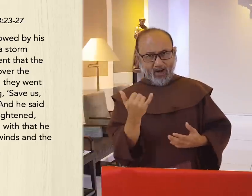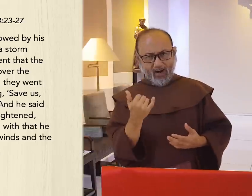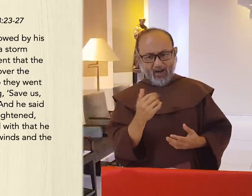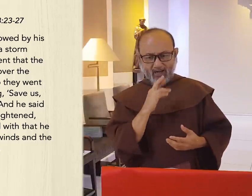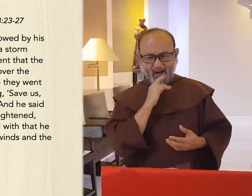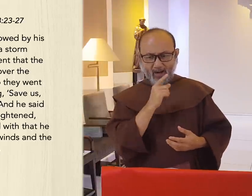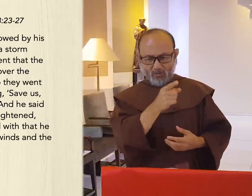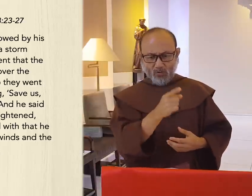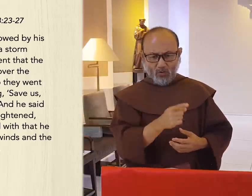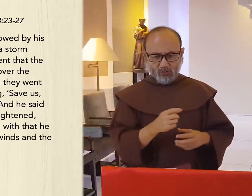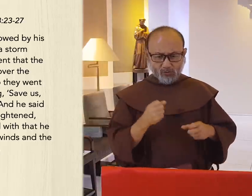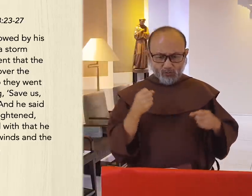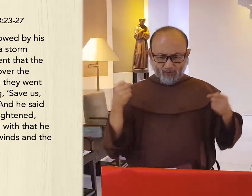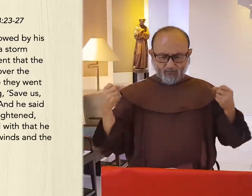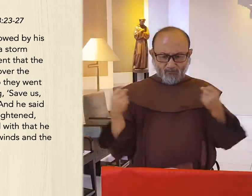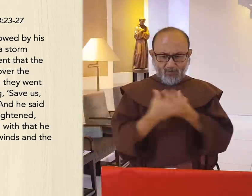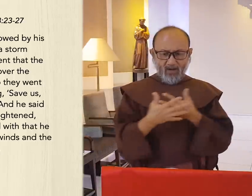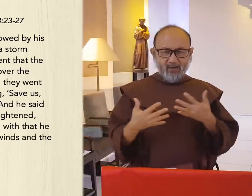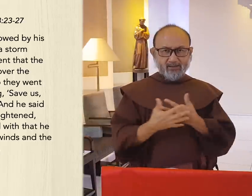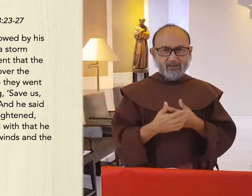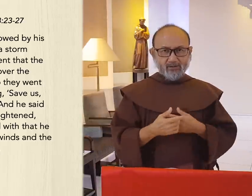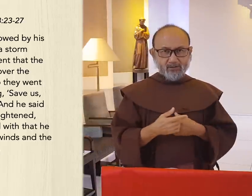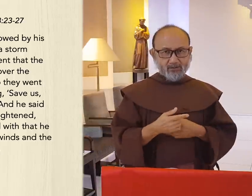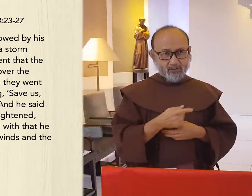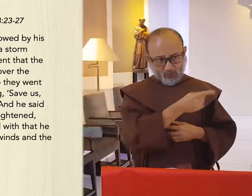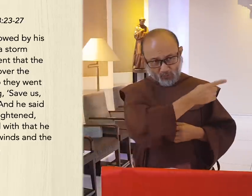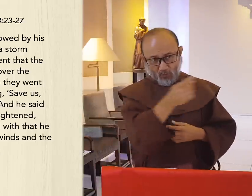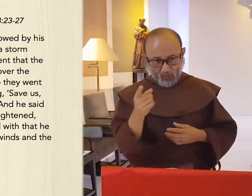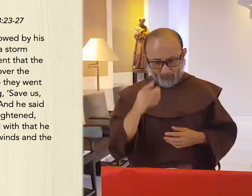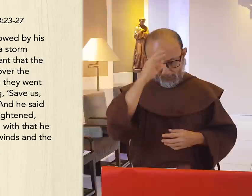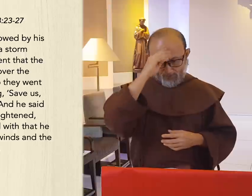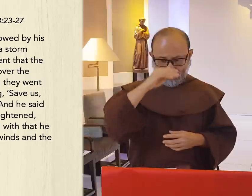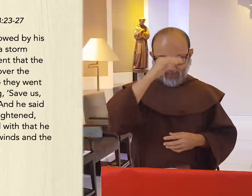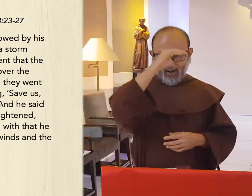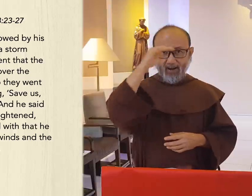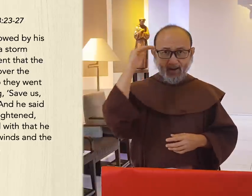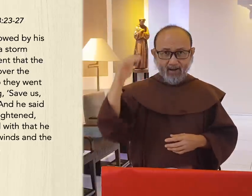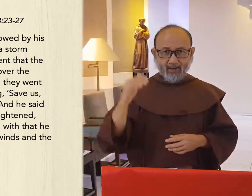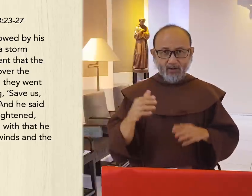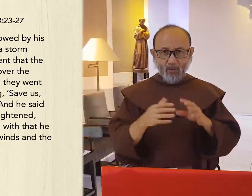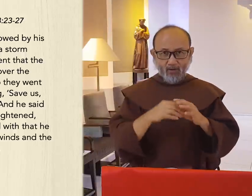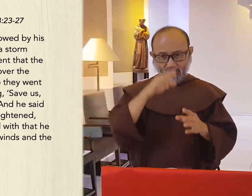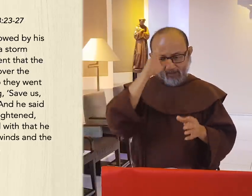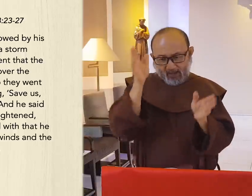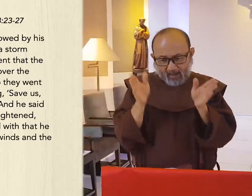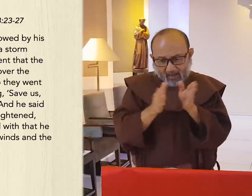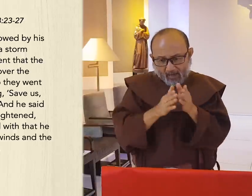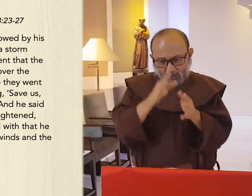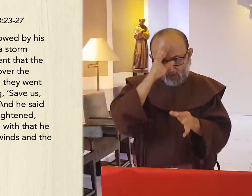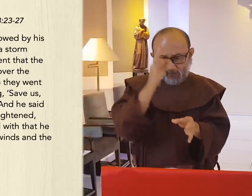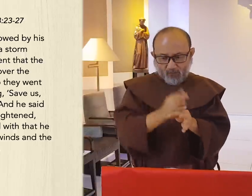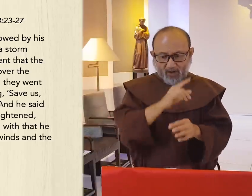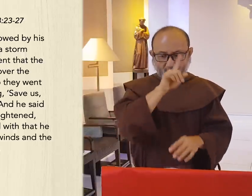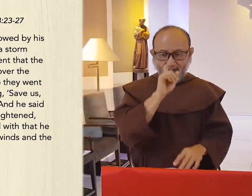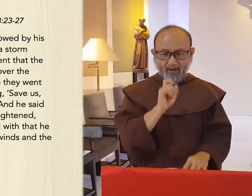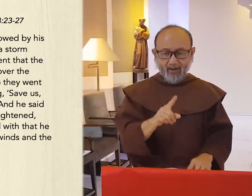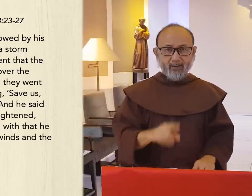"Why are you so frightened, you men of little faith?"